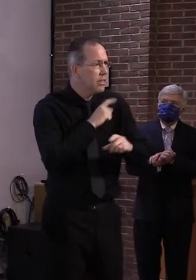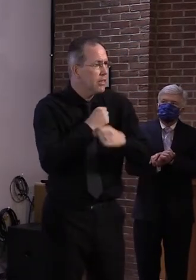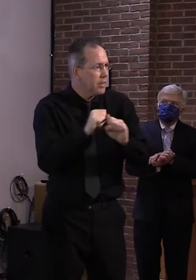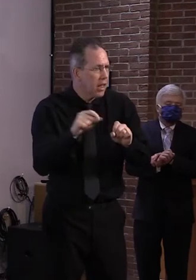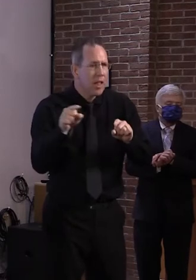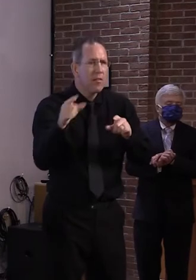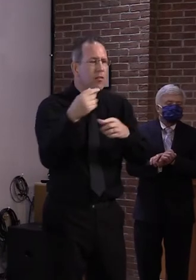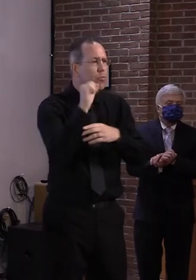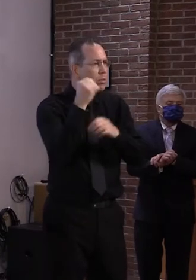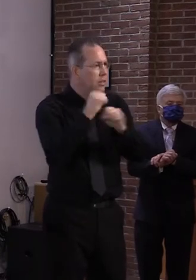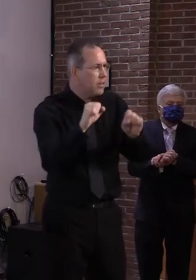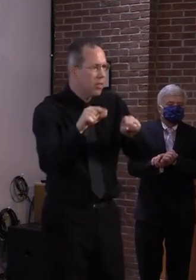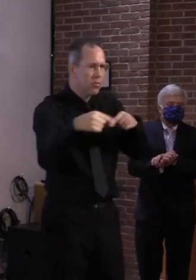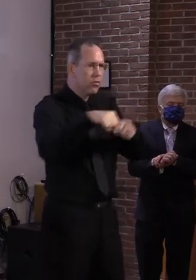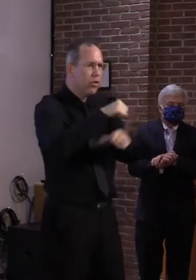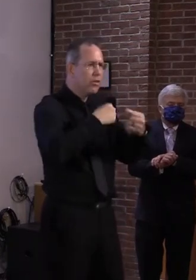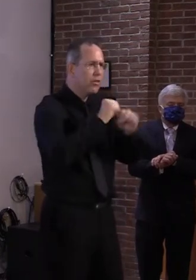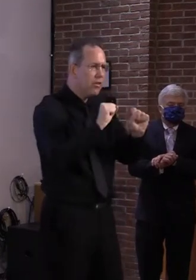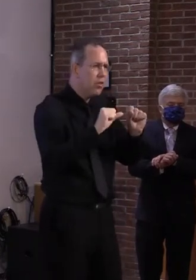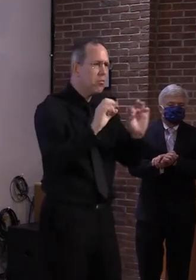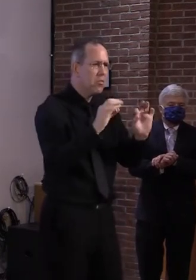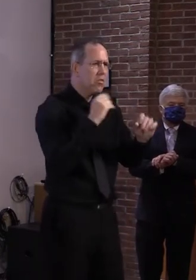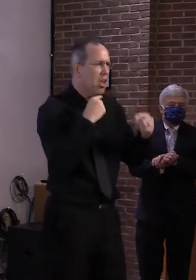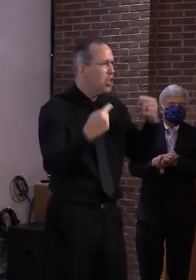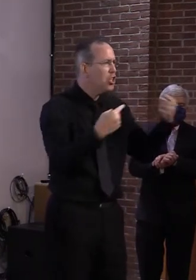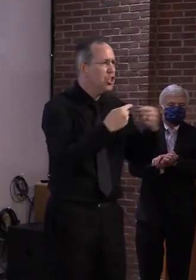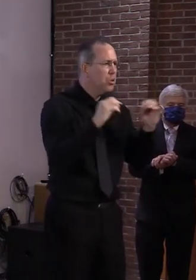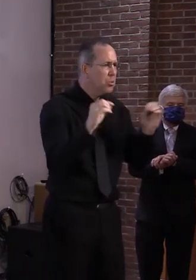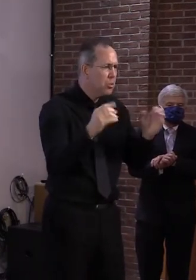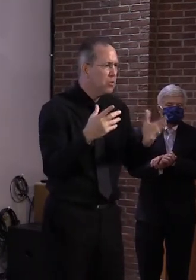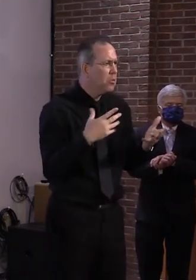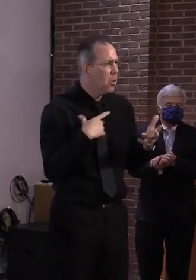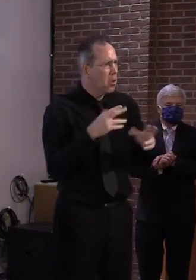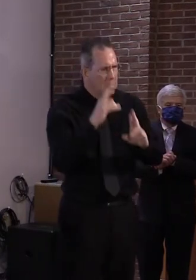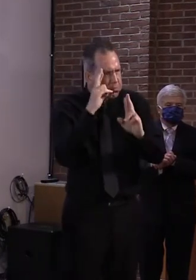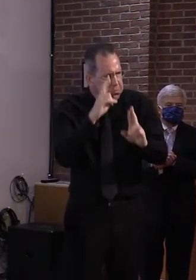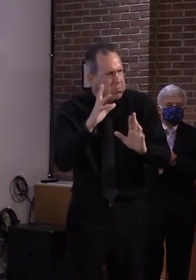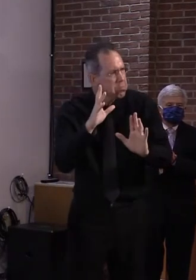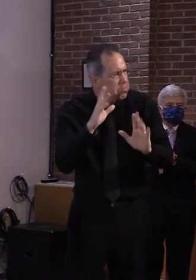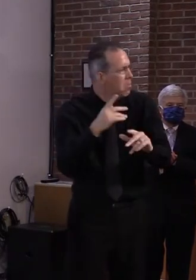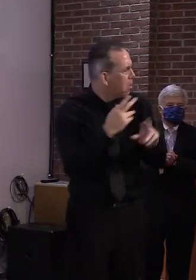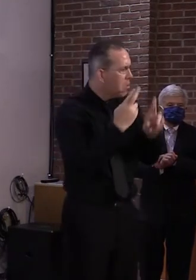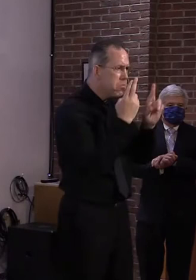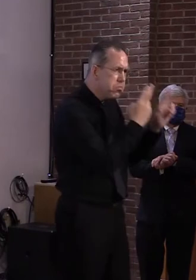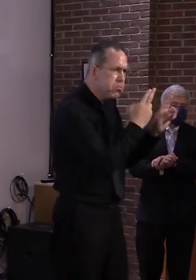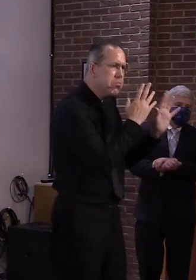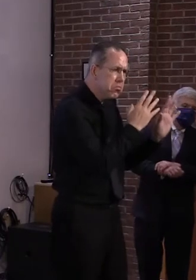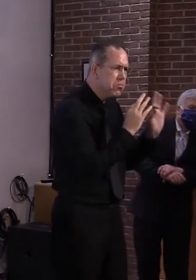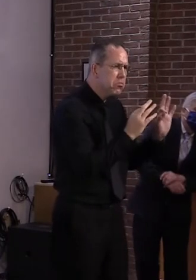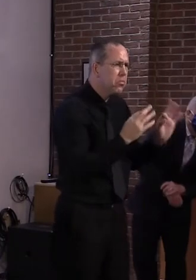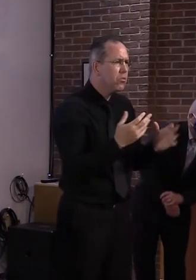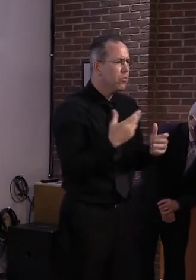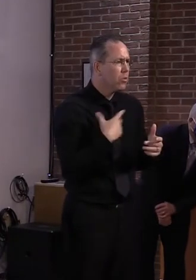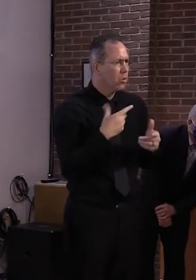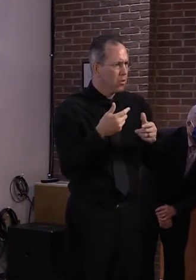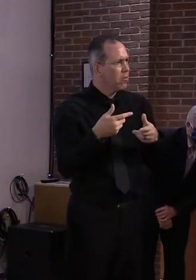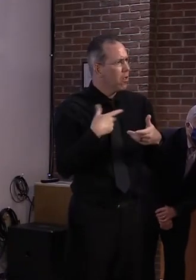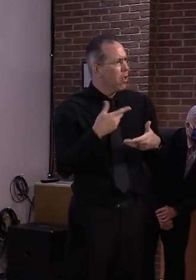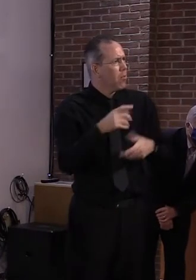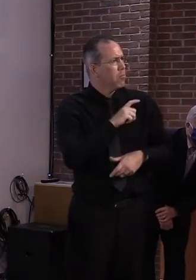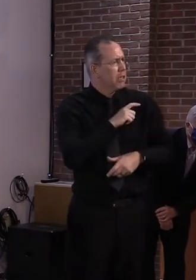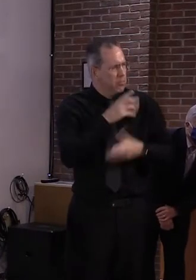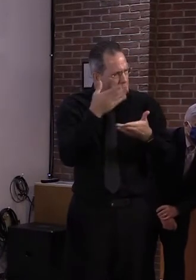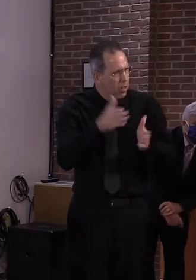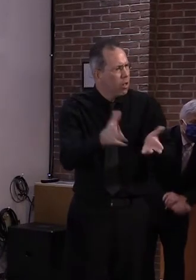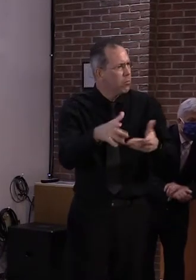the people exercise their First Amendment rights, at the same time keeping everyone safe. So we've been fortunate here in Vermont,